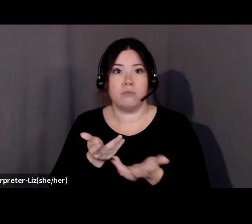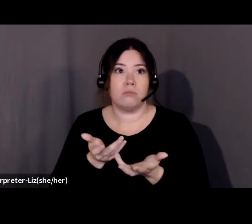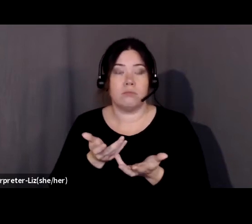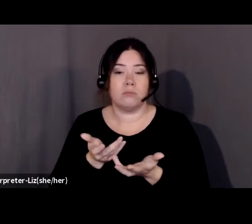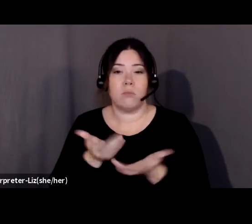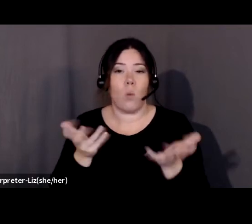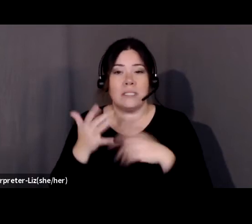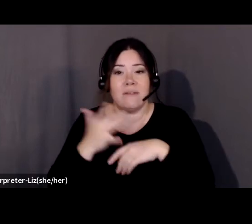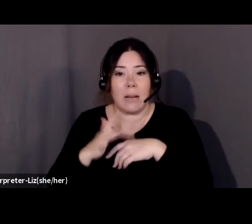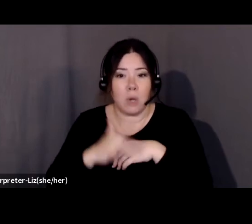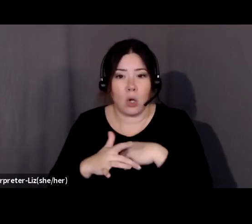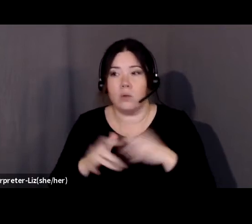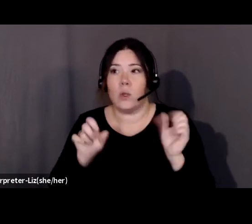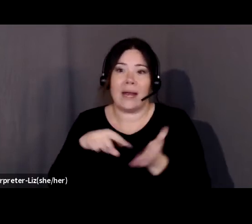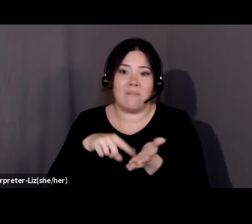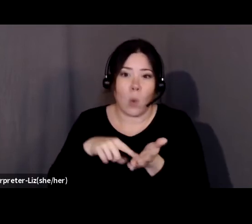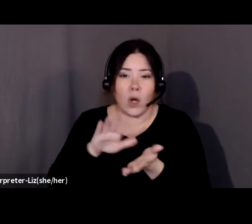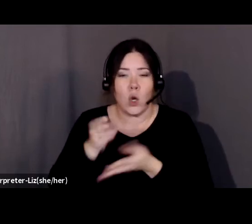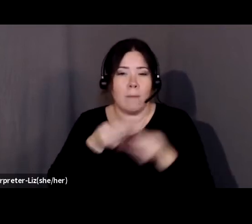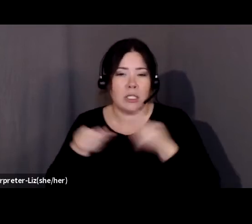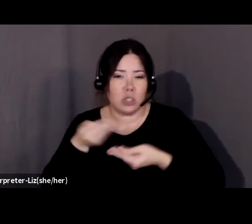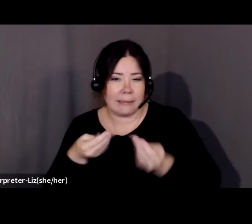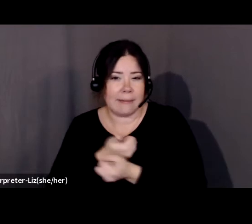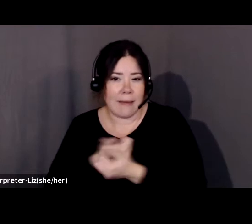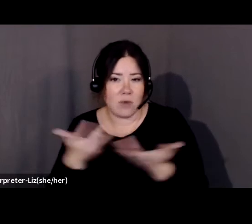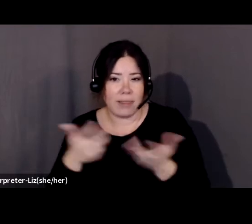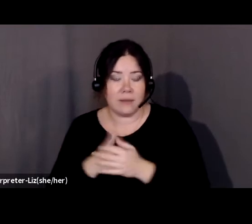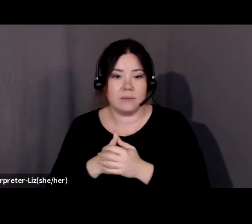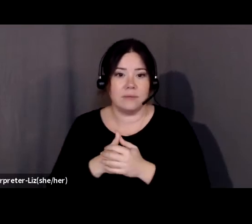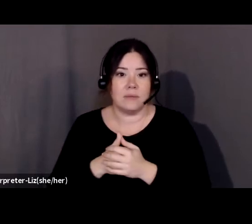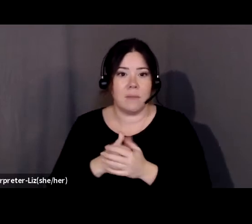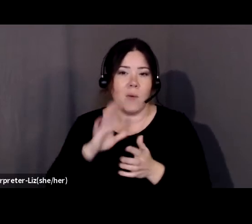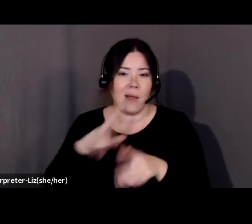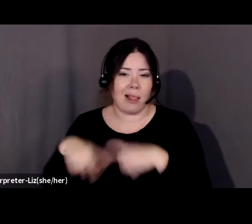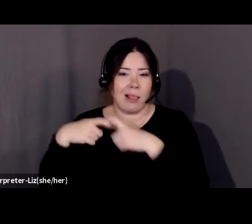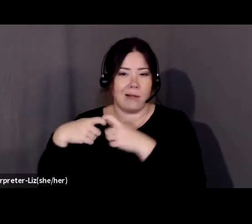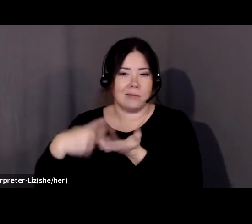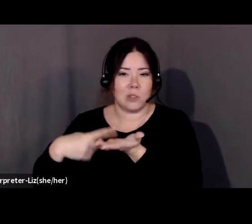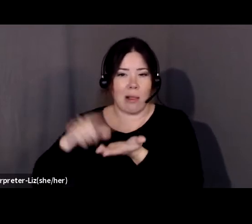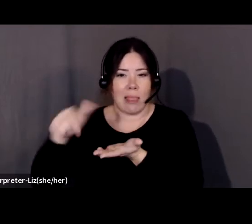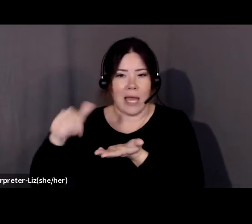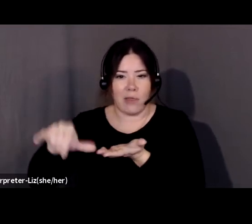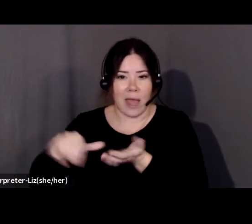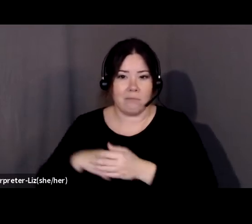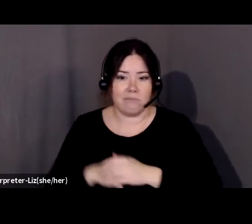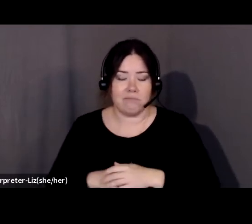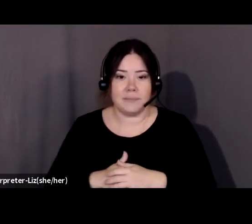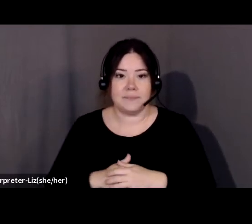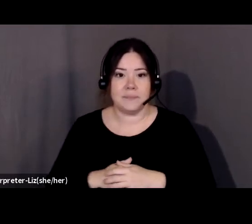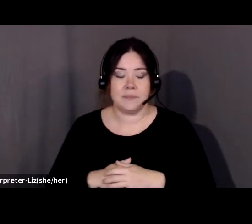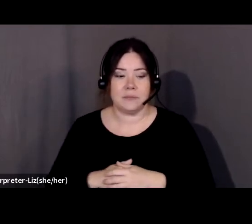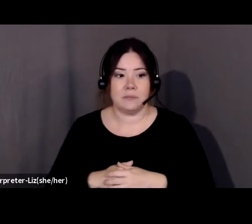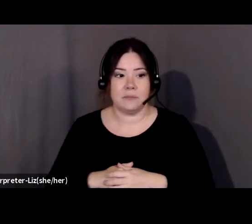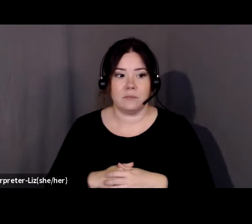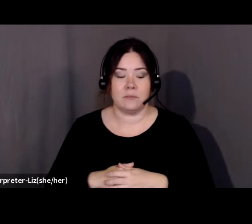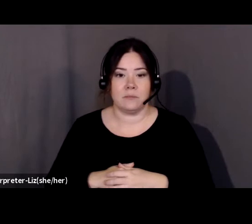you're able to afford, what your budget looks like, and that kind of thing. But we'll talk about that more a little bit later. So